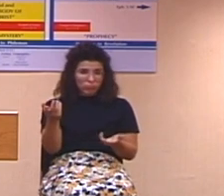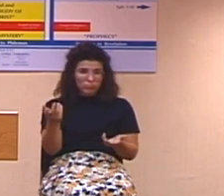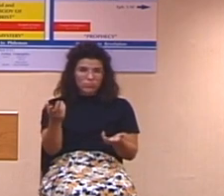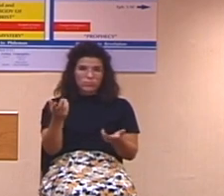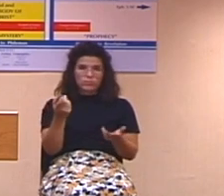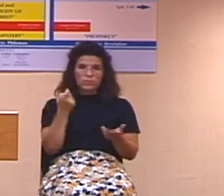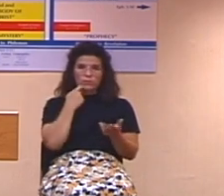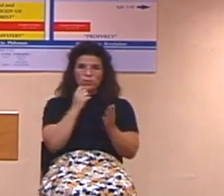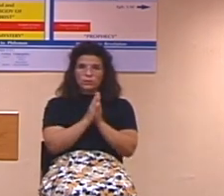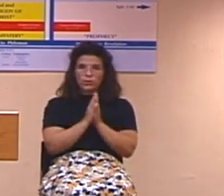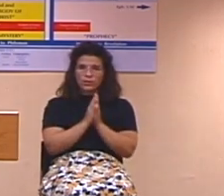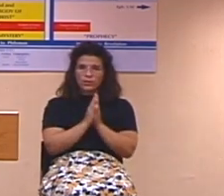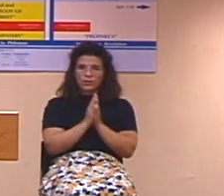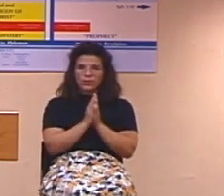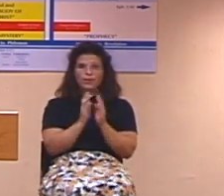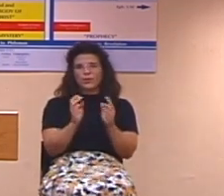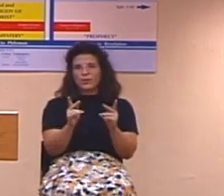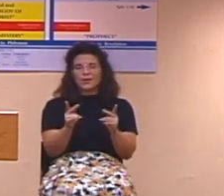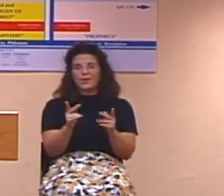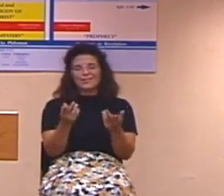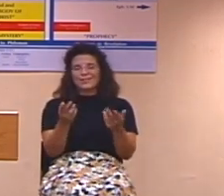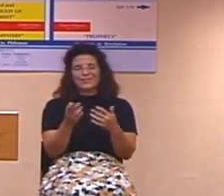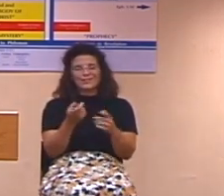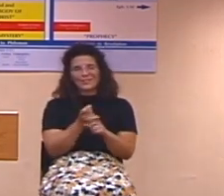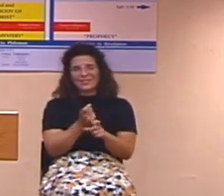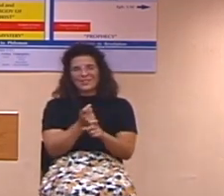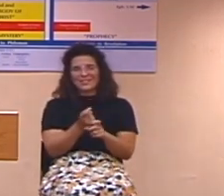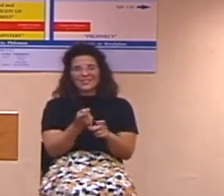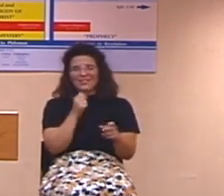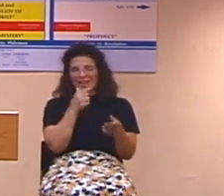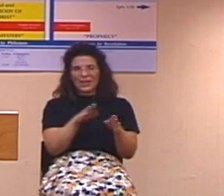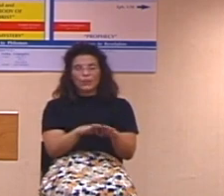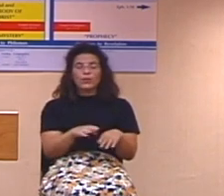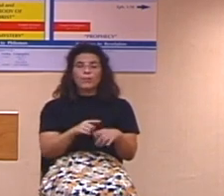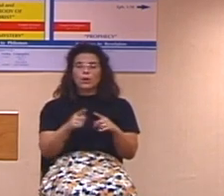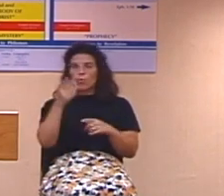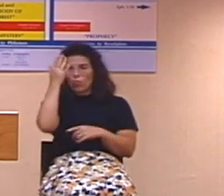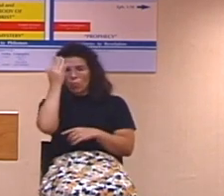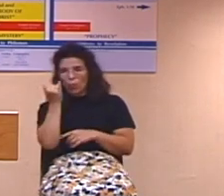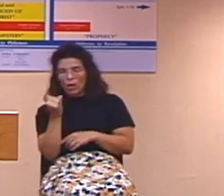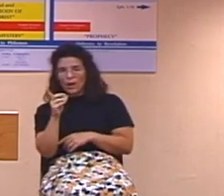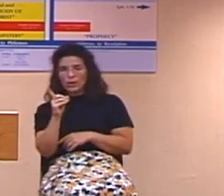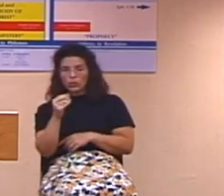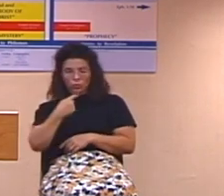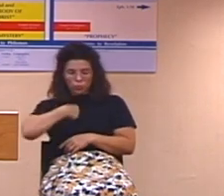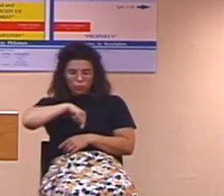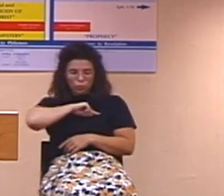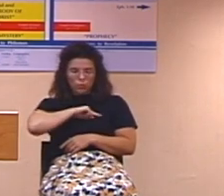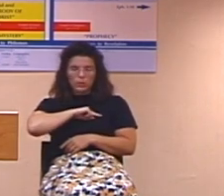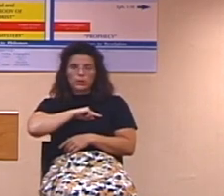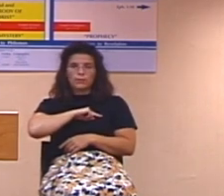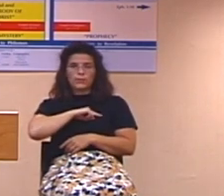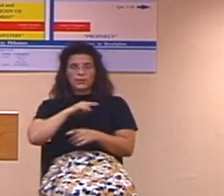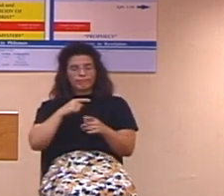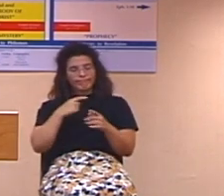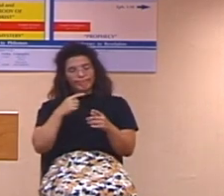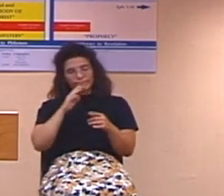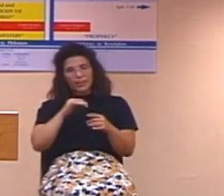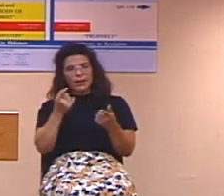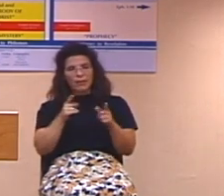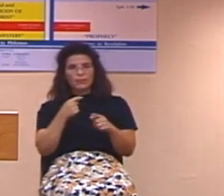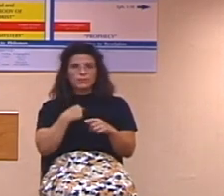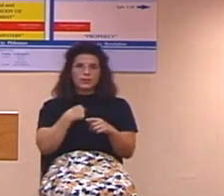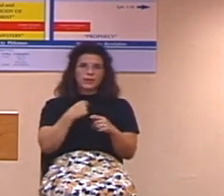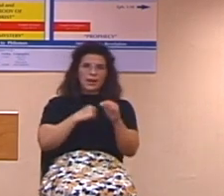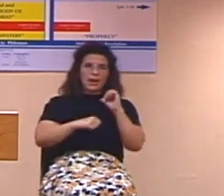Let's pray. Then why do we, and I say we, because I get there too, act